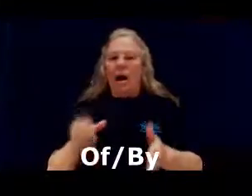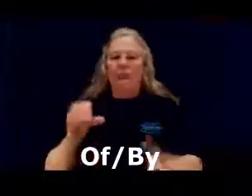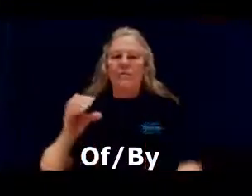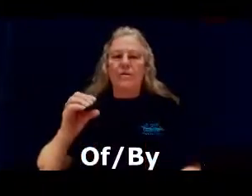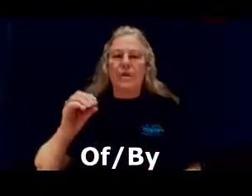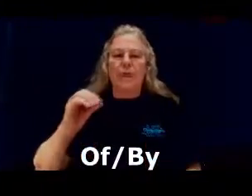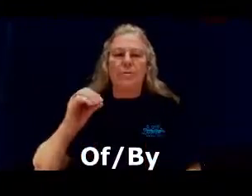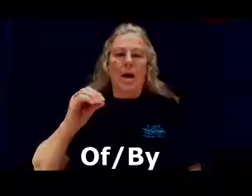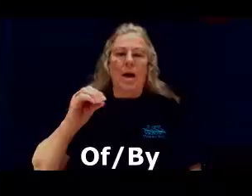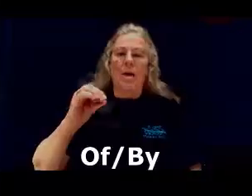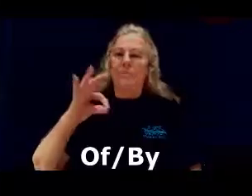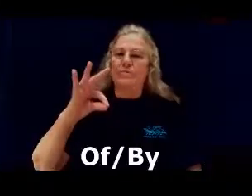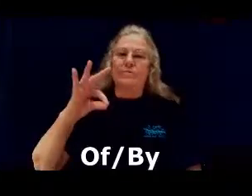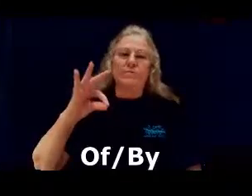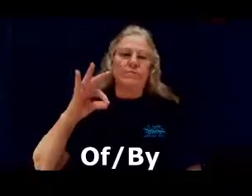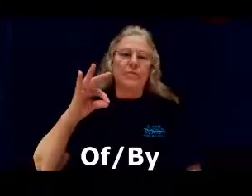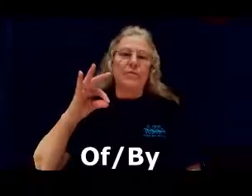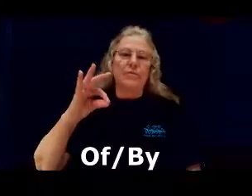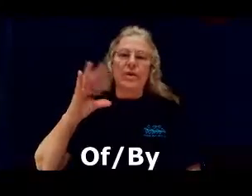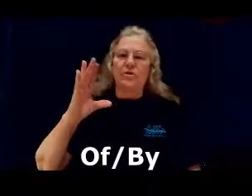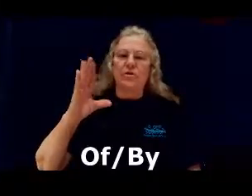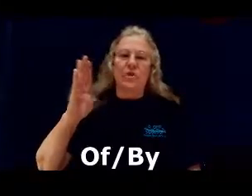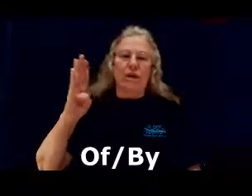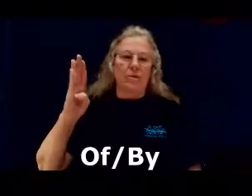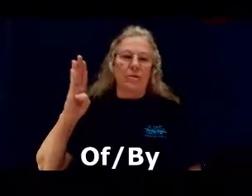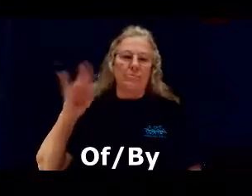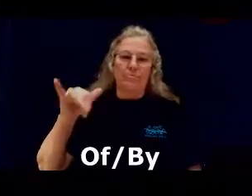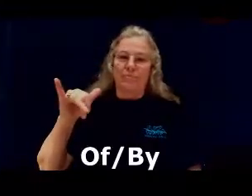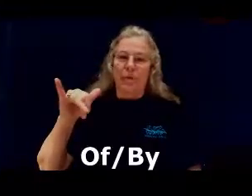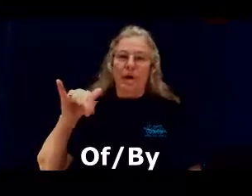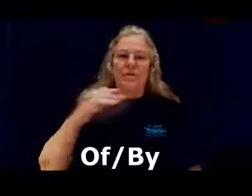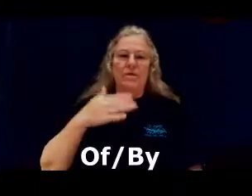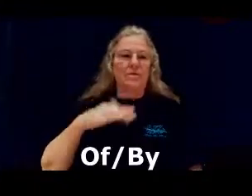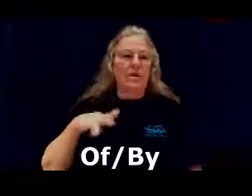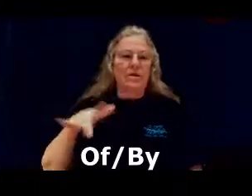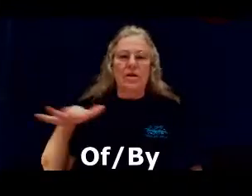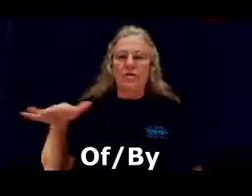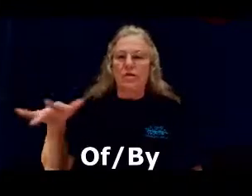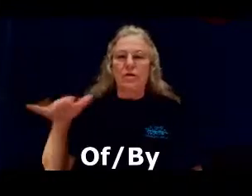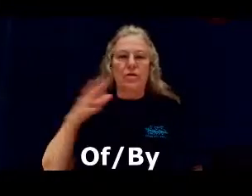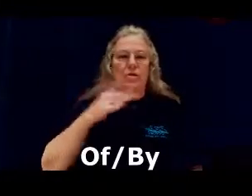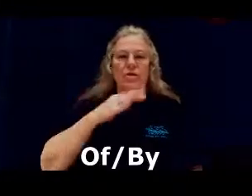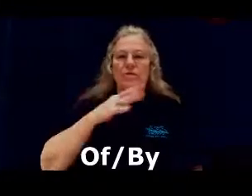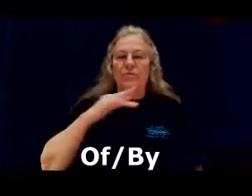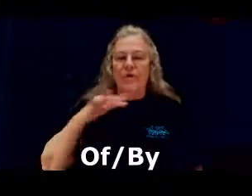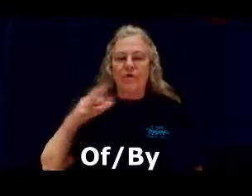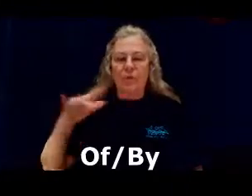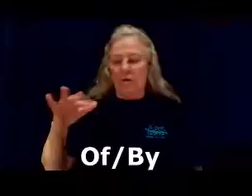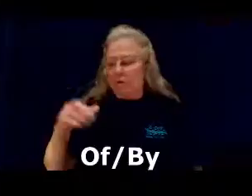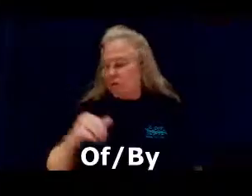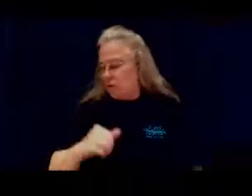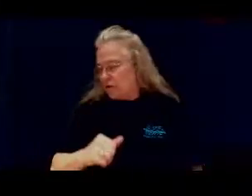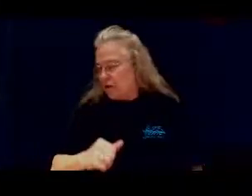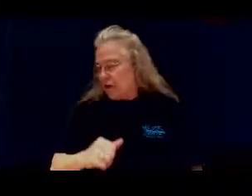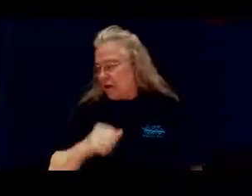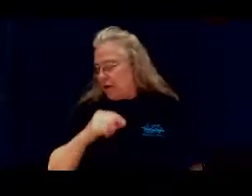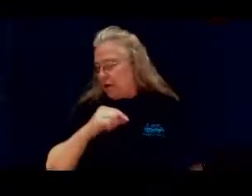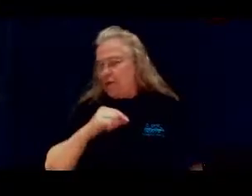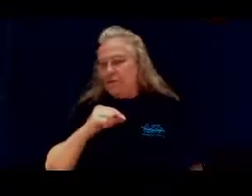Of and by, you finger spell. There's nothing else you can do but to finger spell those words.